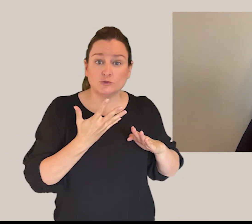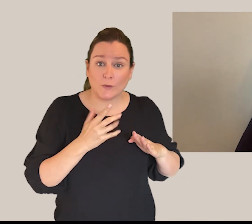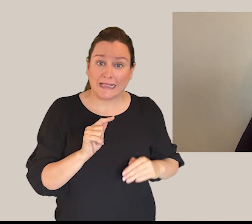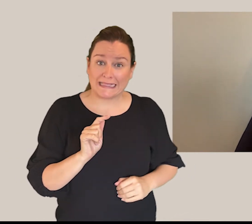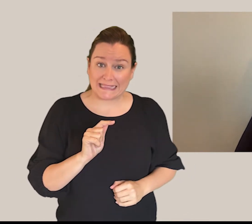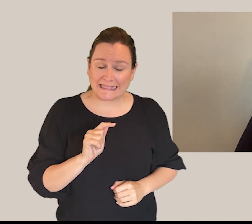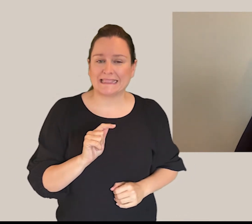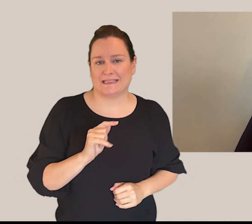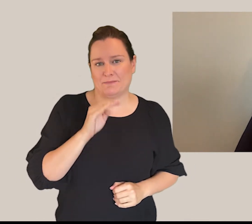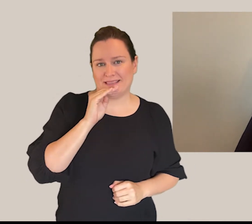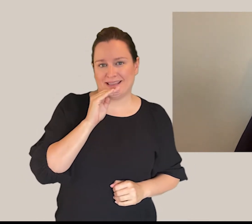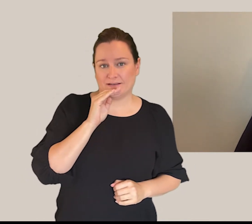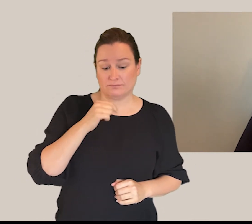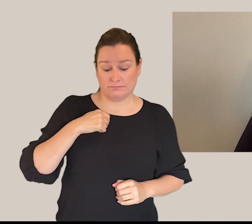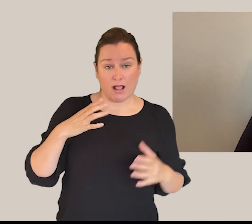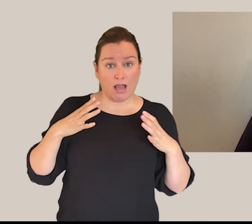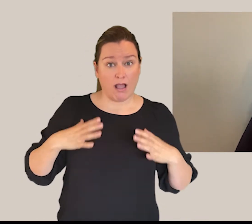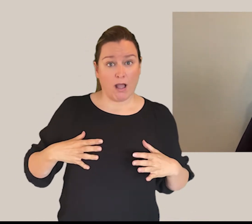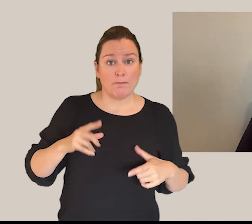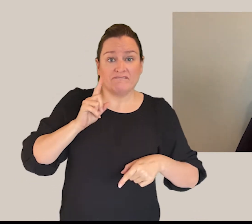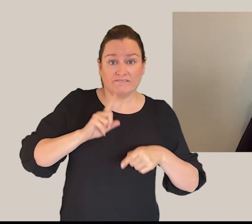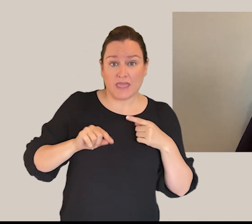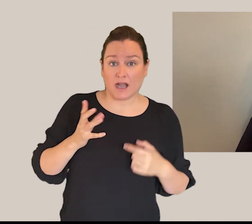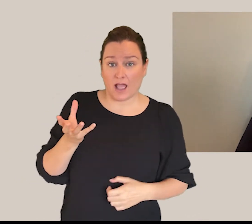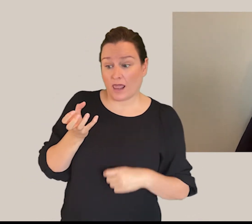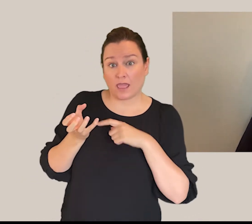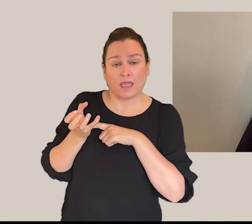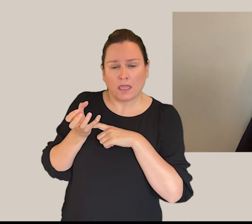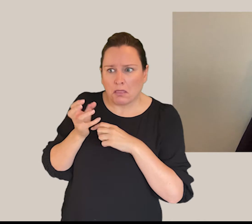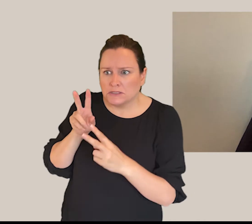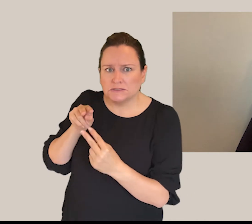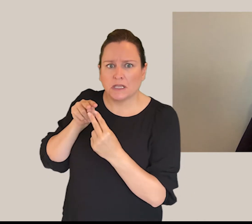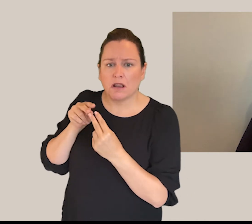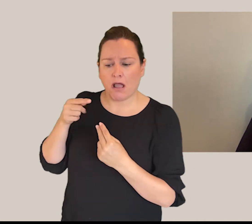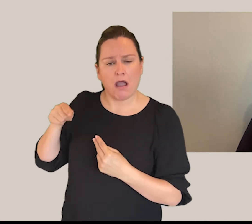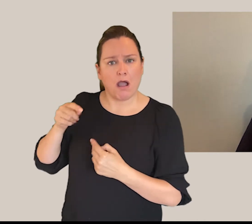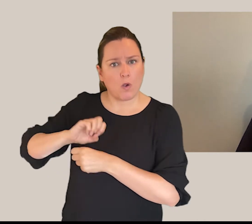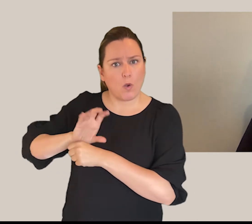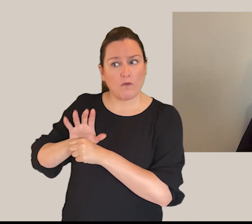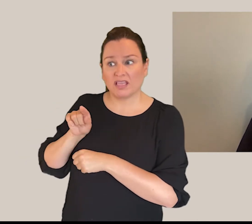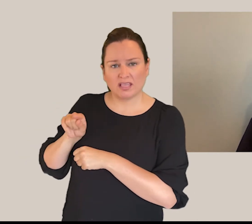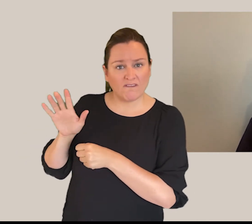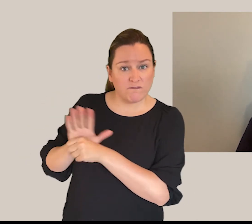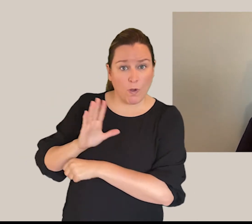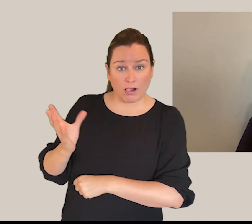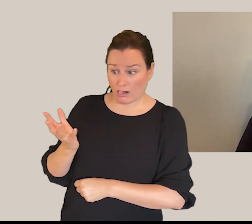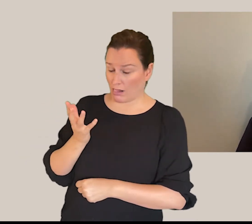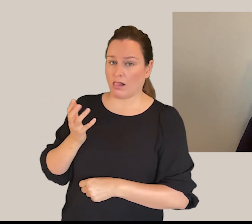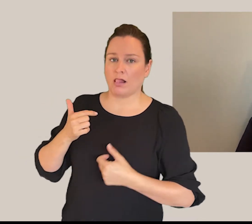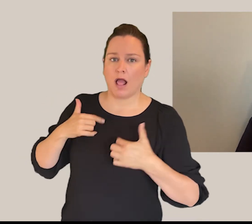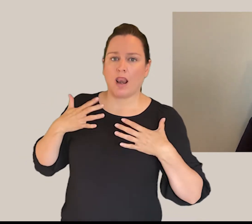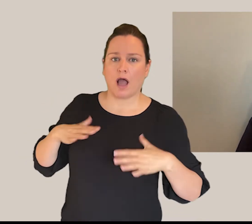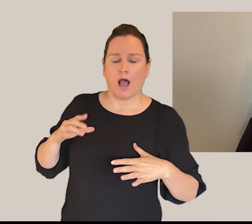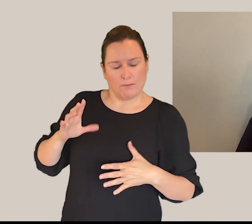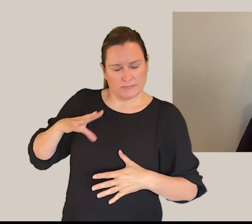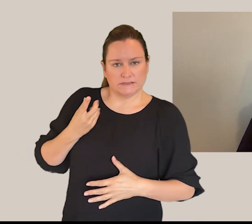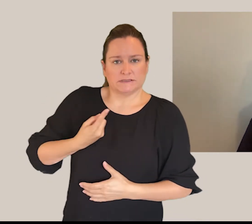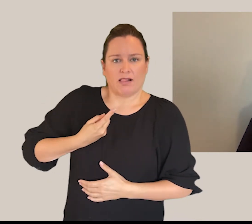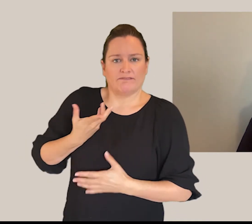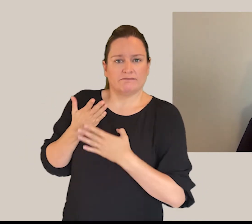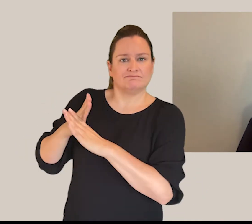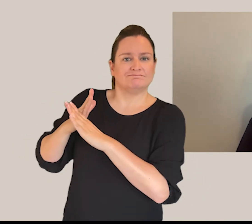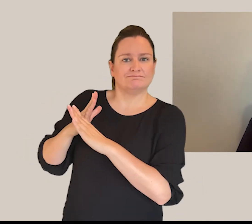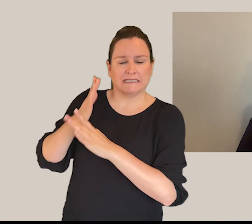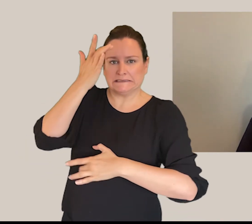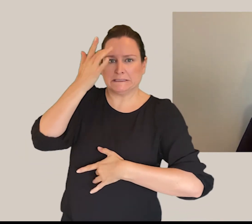antibodies. That way, if your body encounters COVID again in real life, it will have tools to combat COVID before